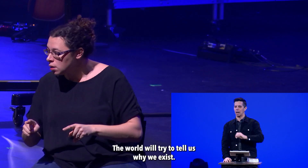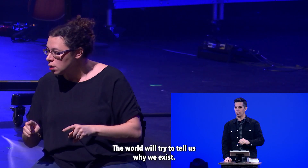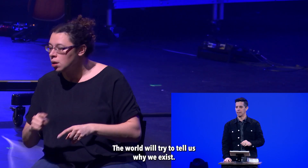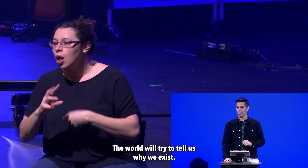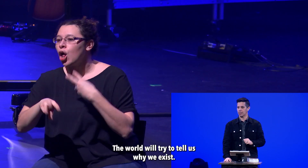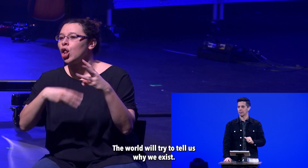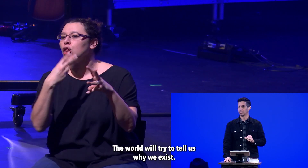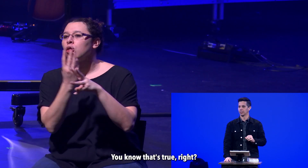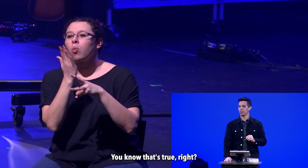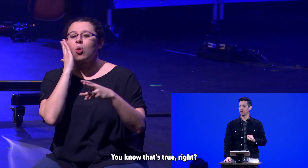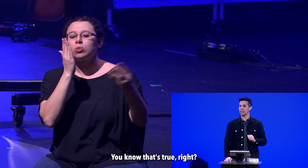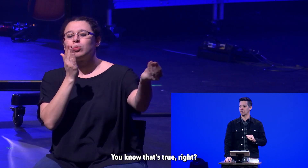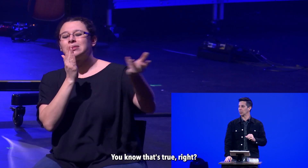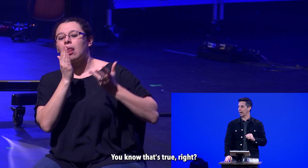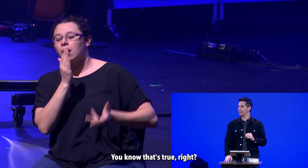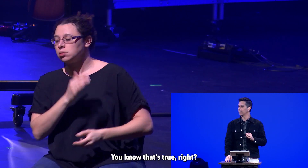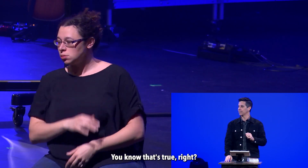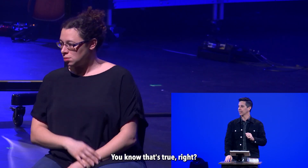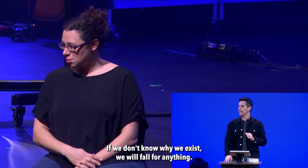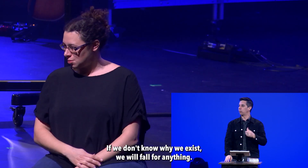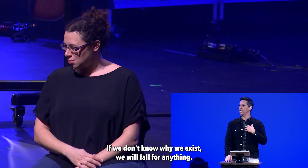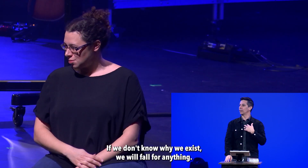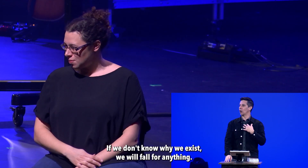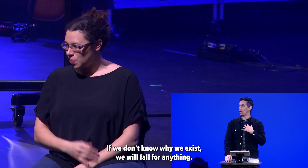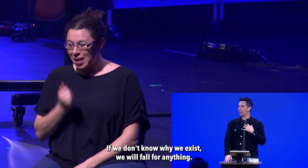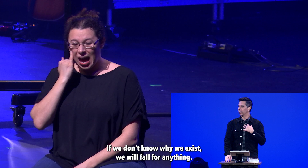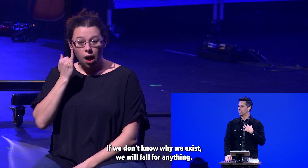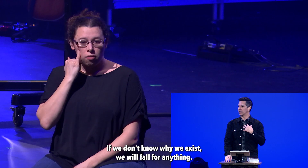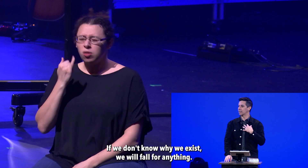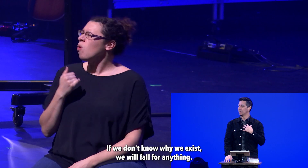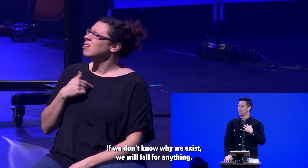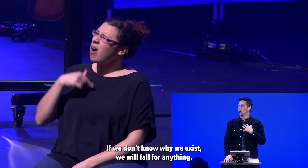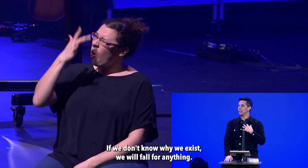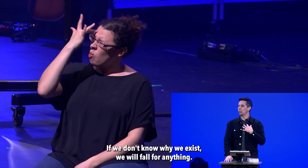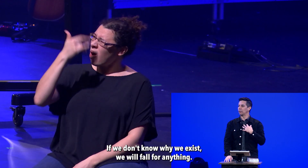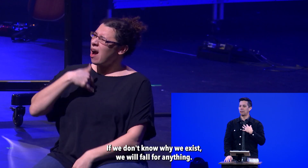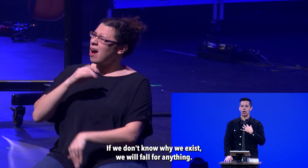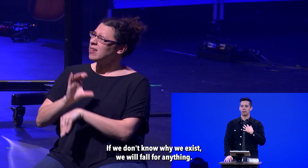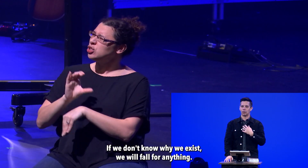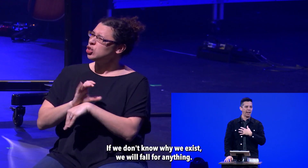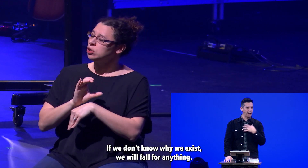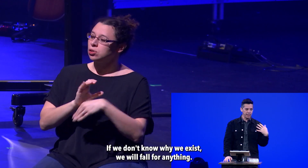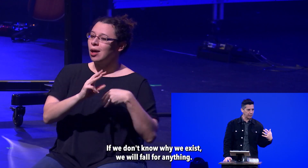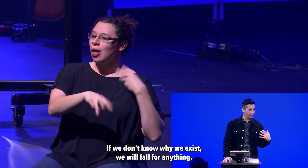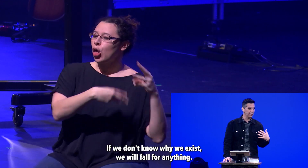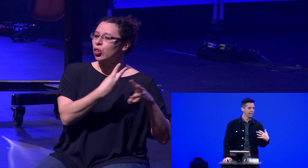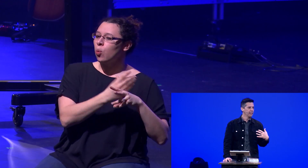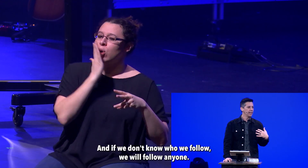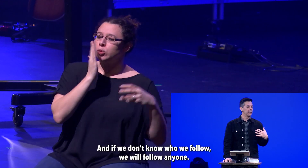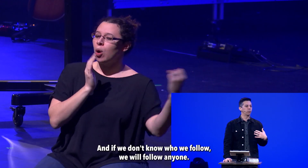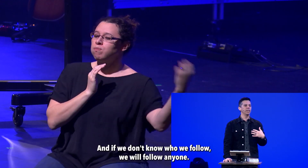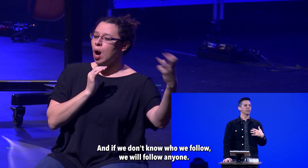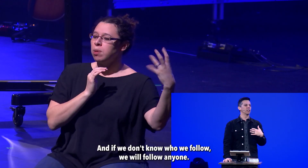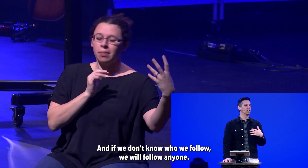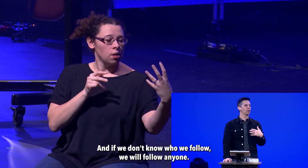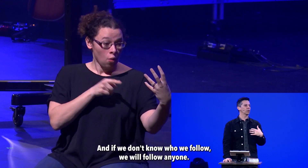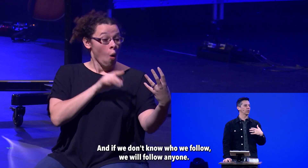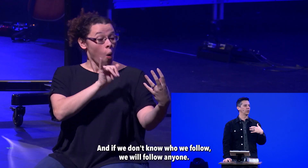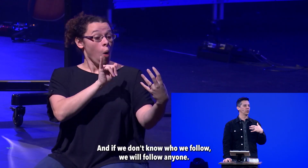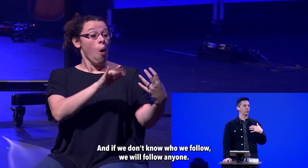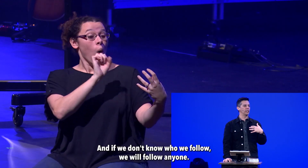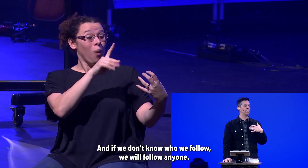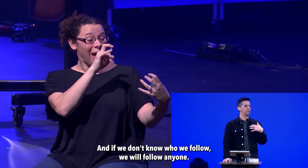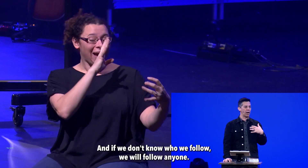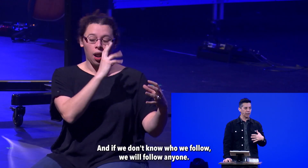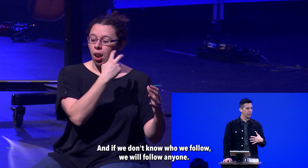tell us why we exist. You know that's true, right? If we don't know why we exist, we will fall for anything. And if we don't know